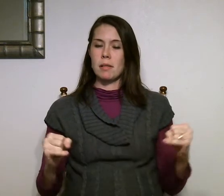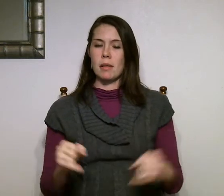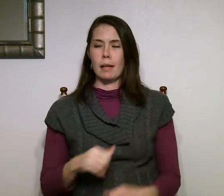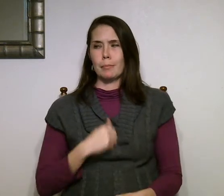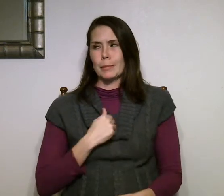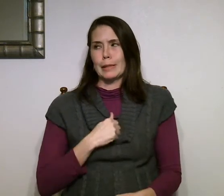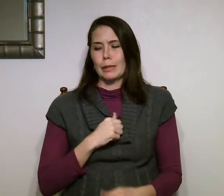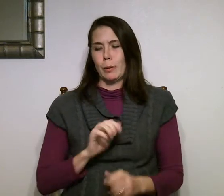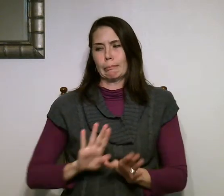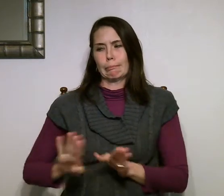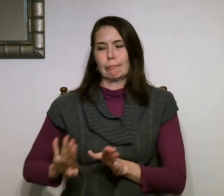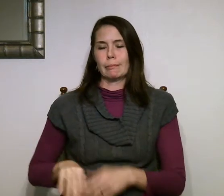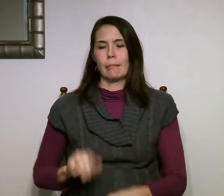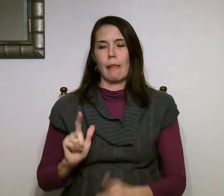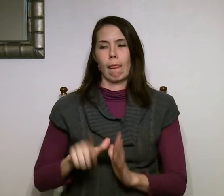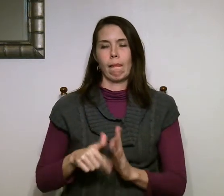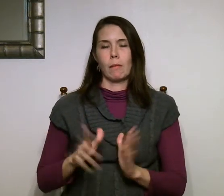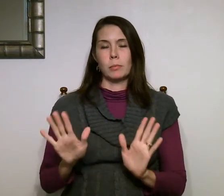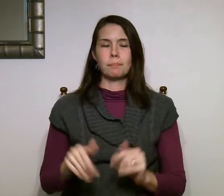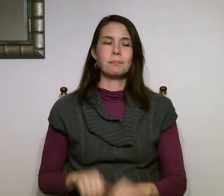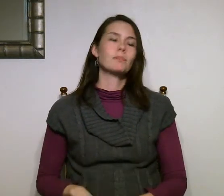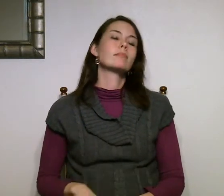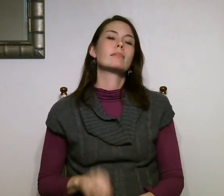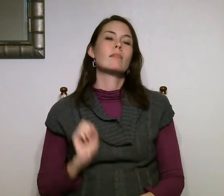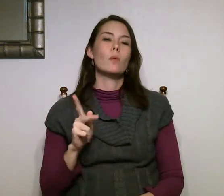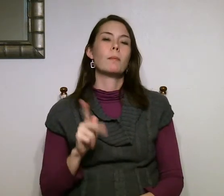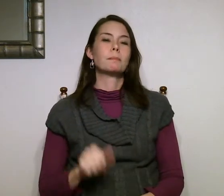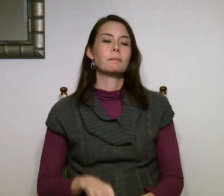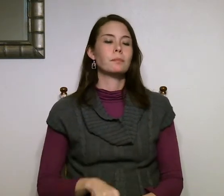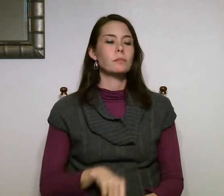on. Let me draw a number line. 0,